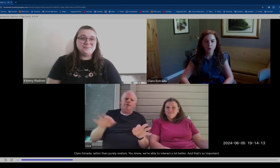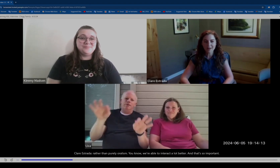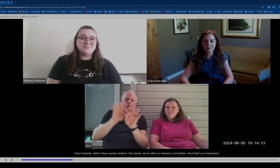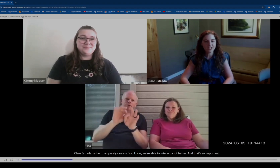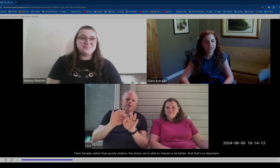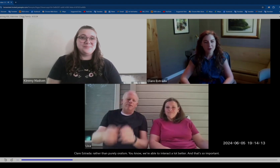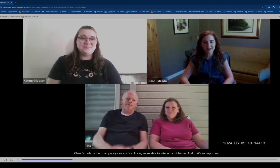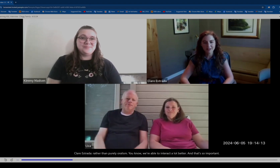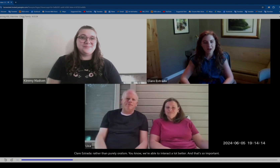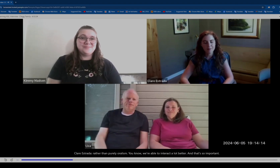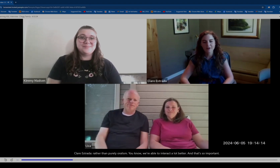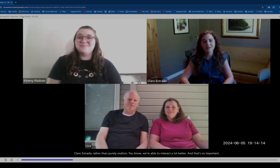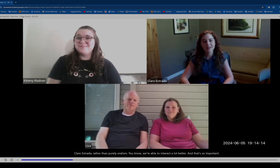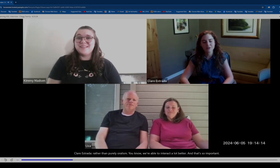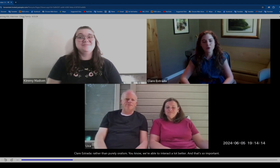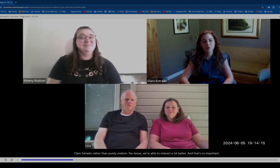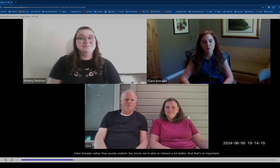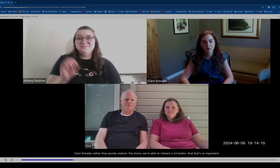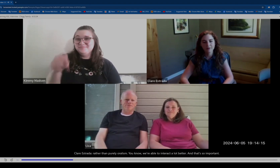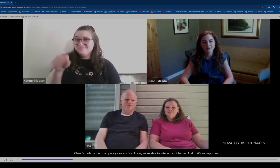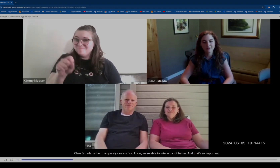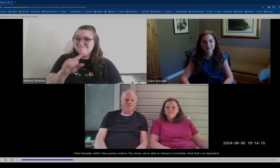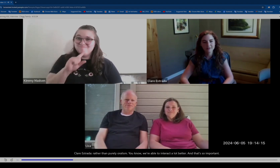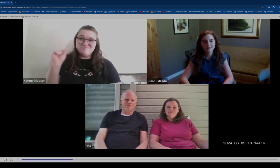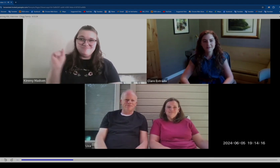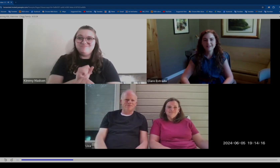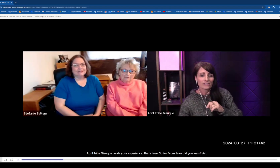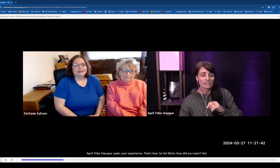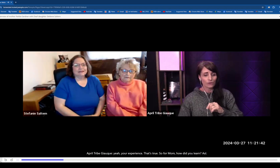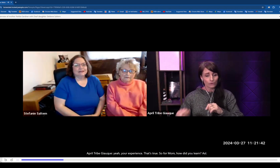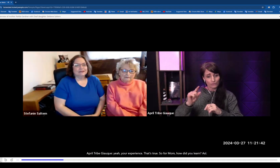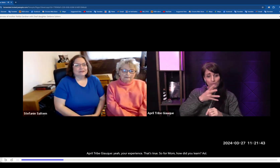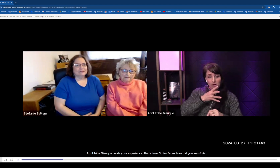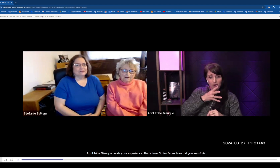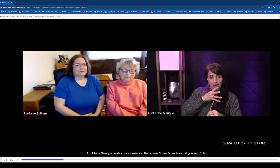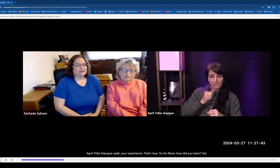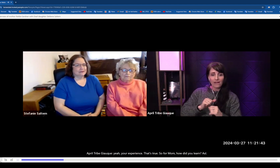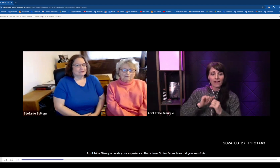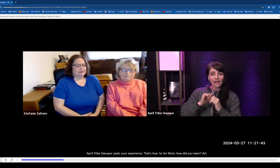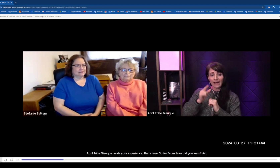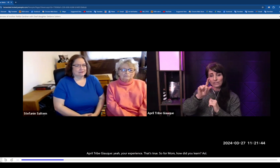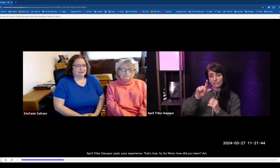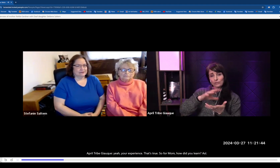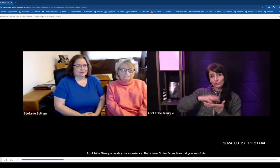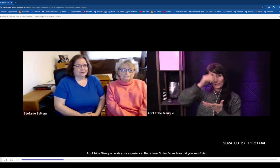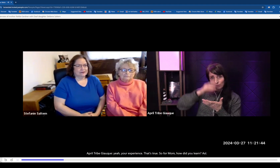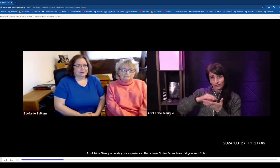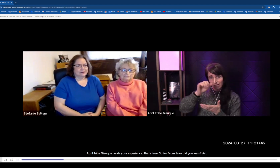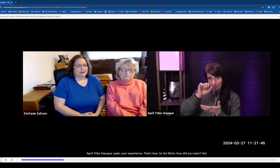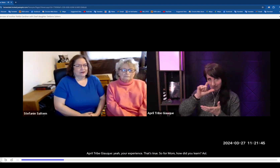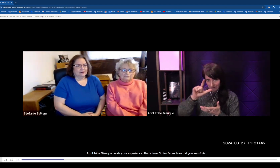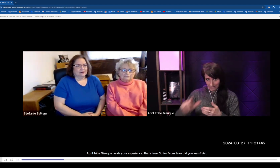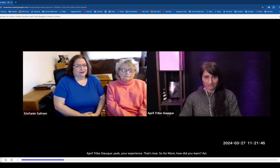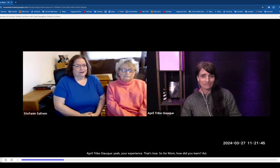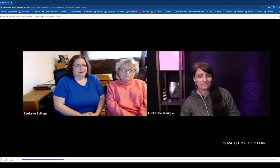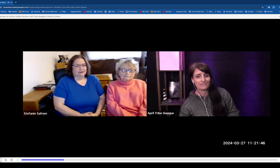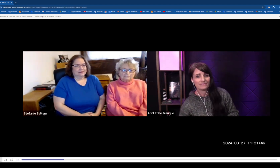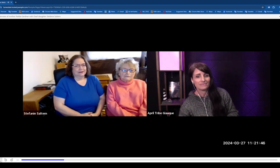able to interact a lot better, and that's so important. So for Mom, how did you learn ASL? I